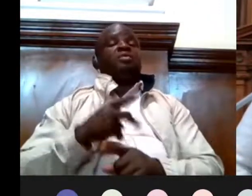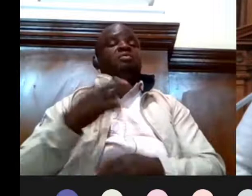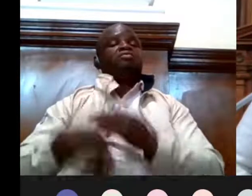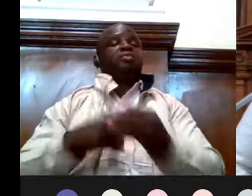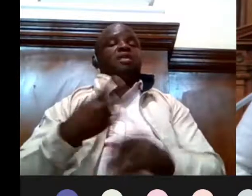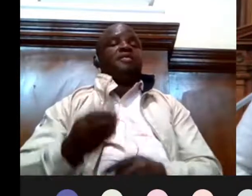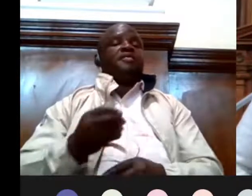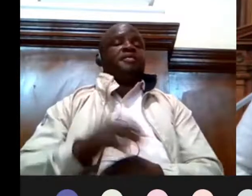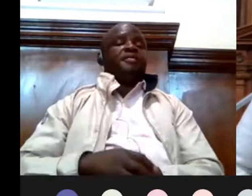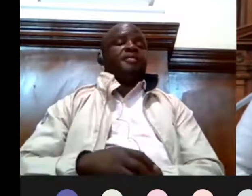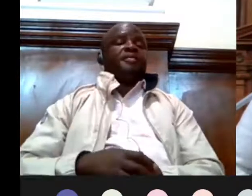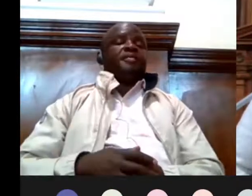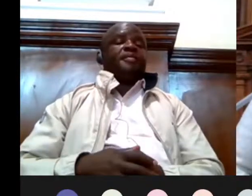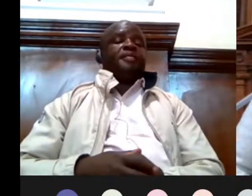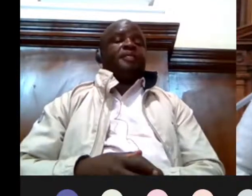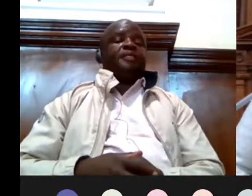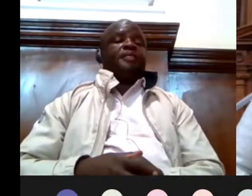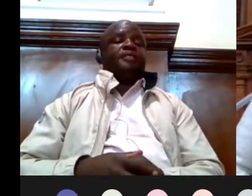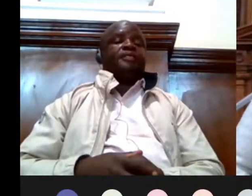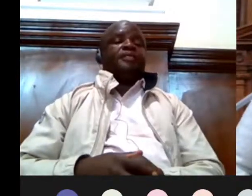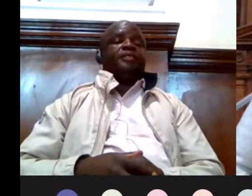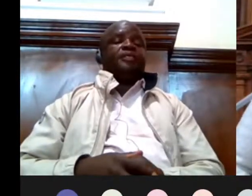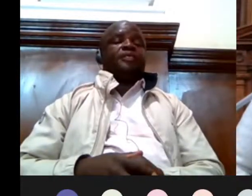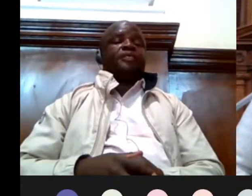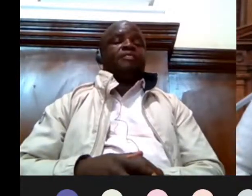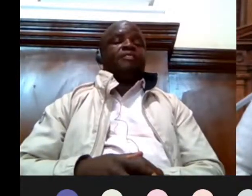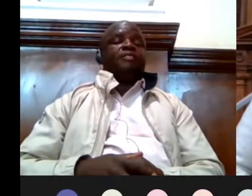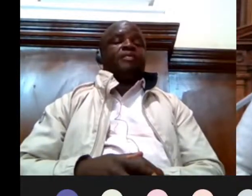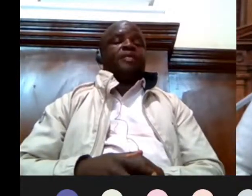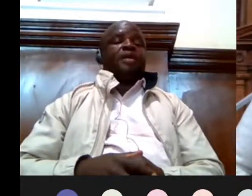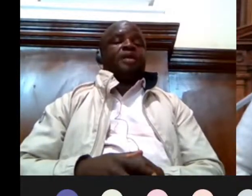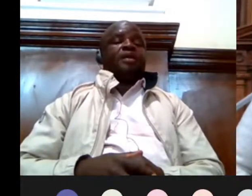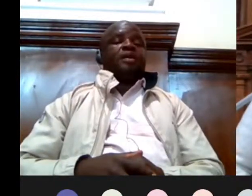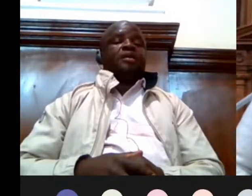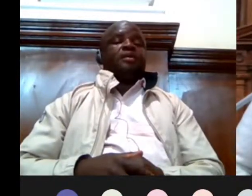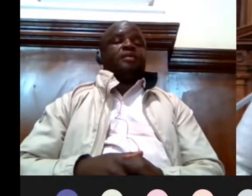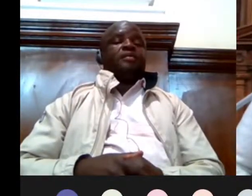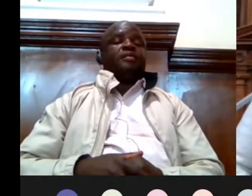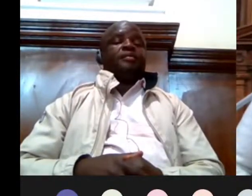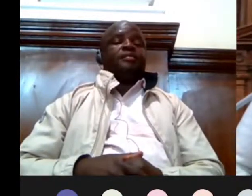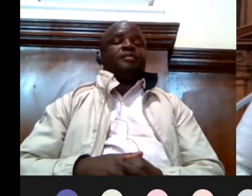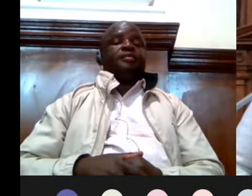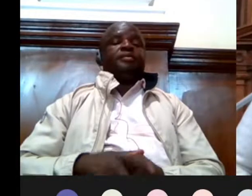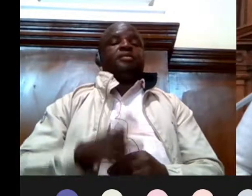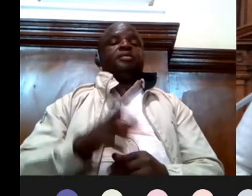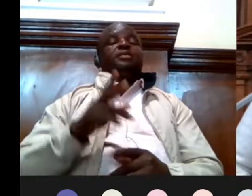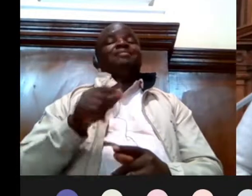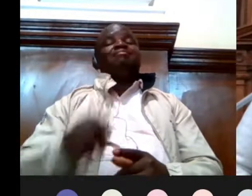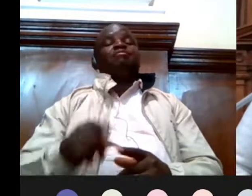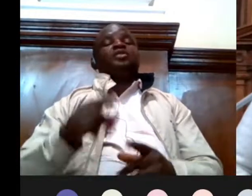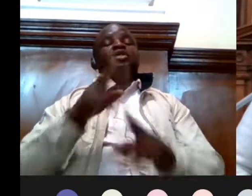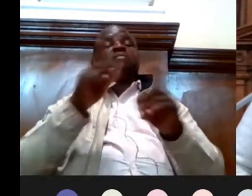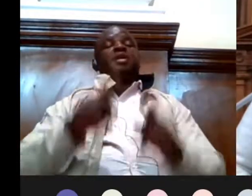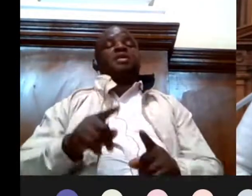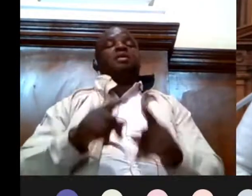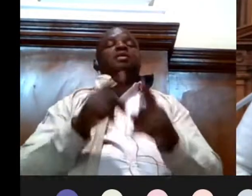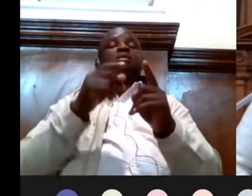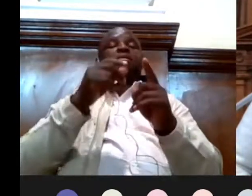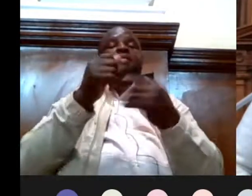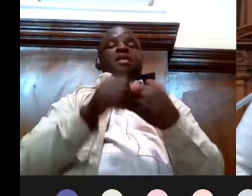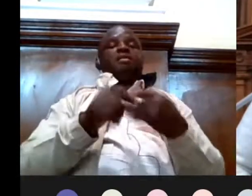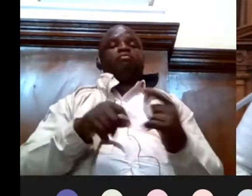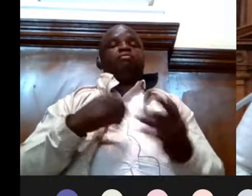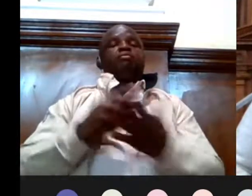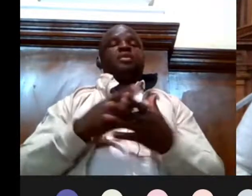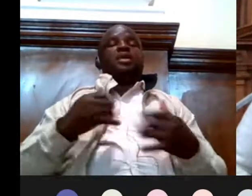Kgwedi e kgethehileng hore re ka ja manolo a selo sa tokolo ya bomme